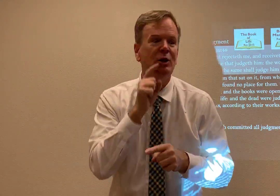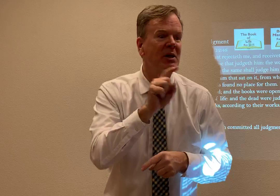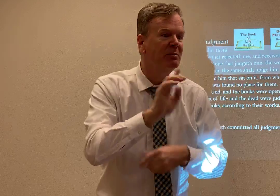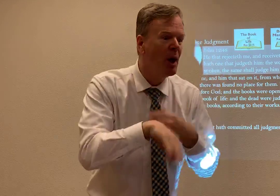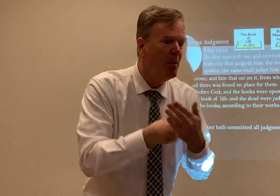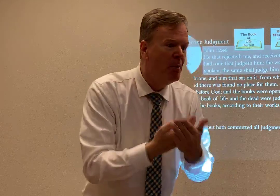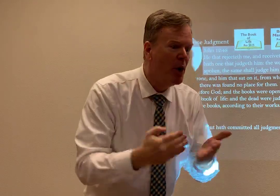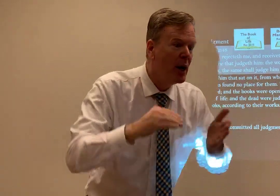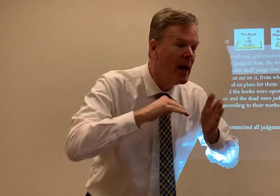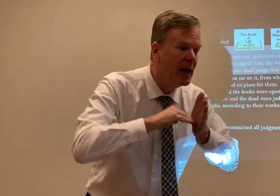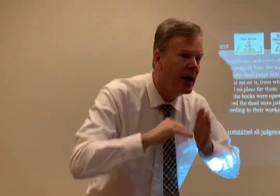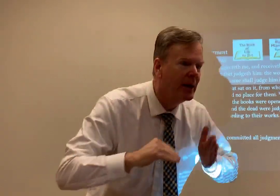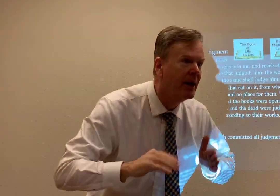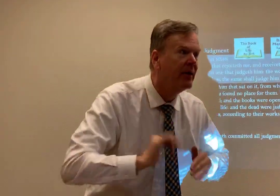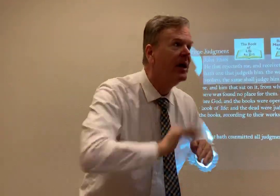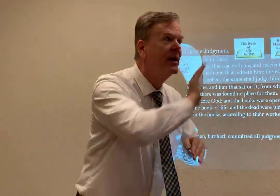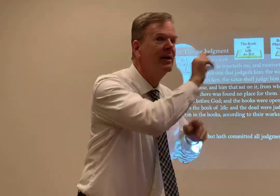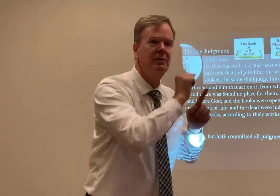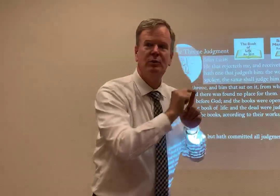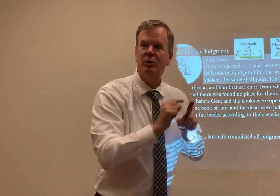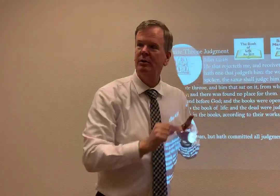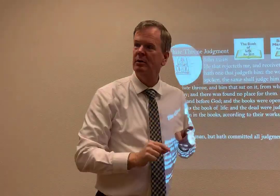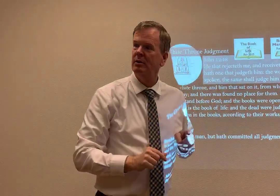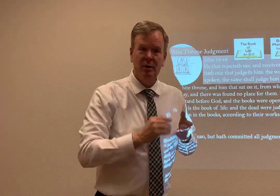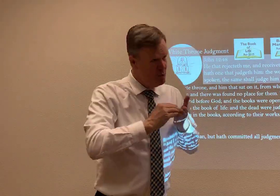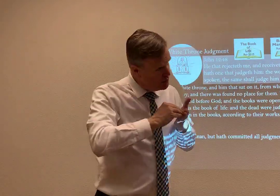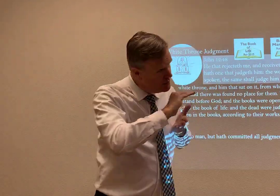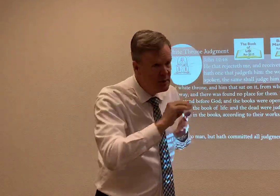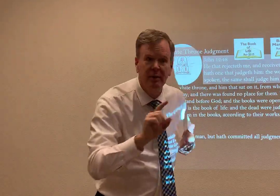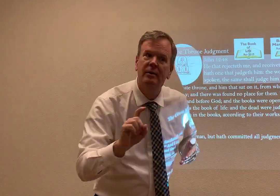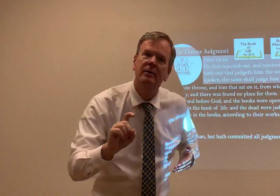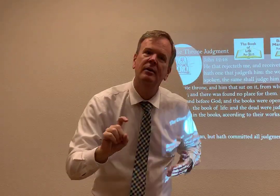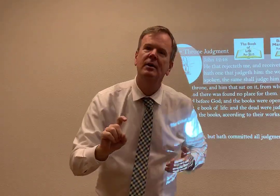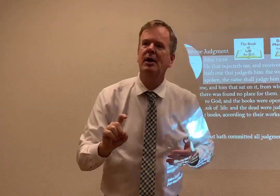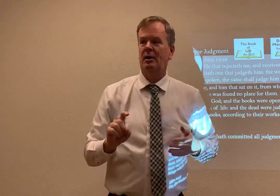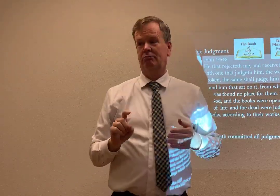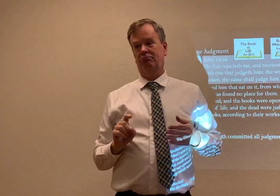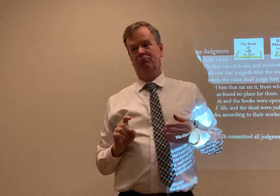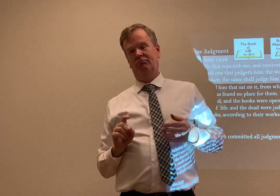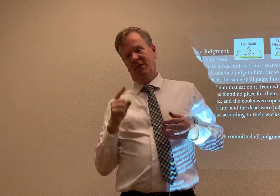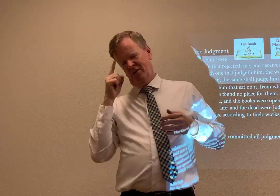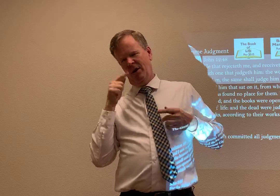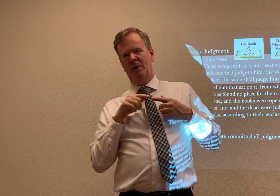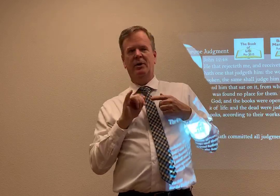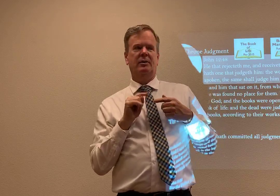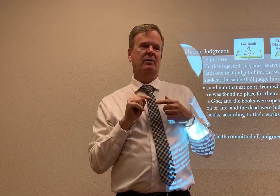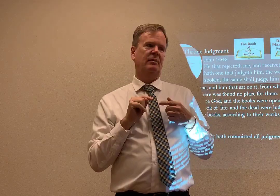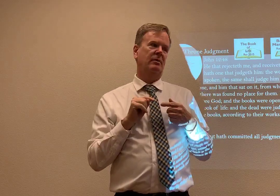What does his word say? You must be born again. That's what his word says. Are you going to reject that? Think